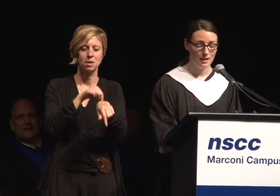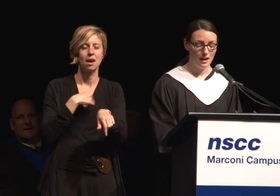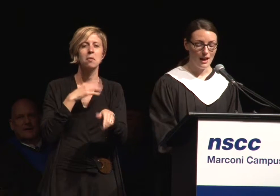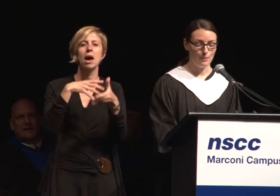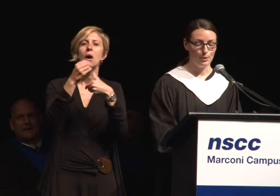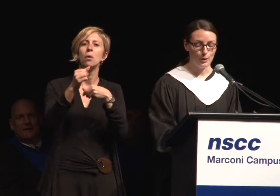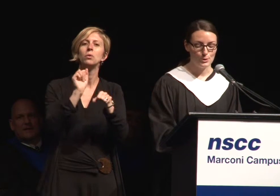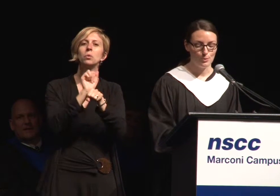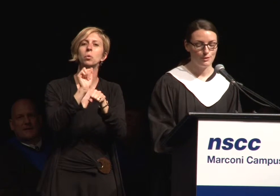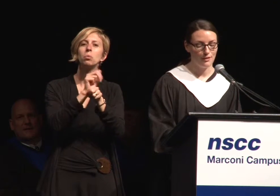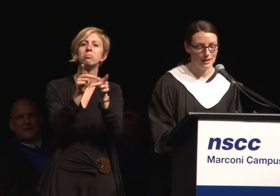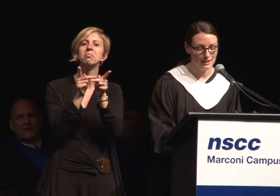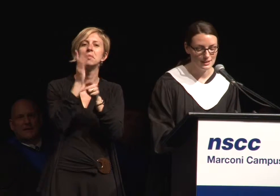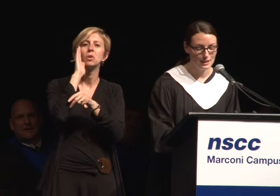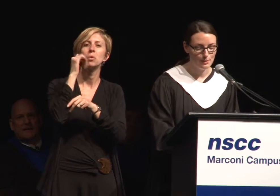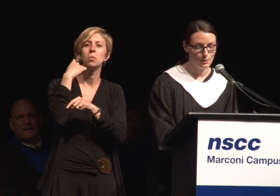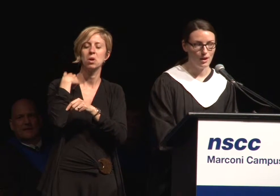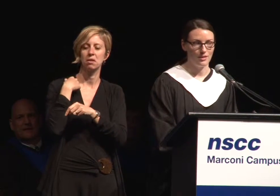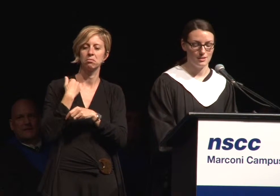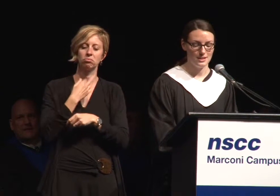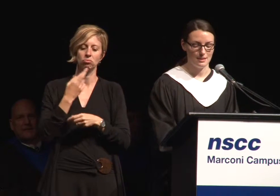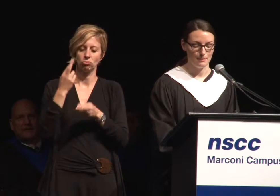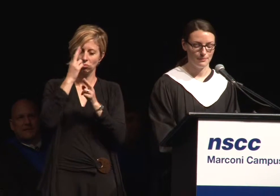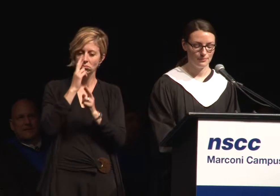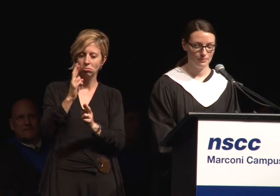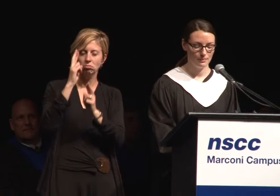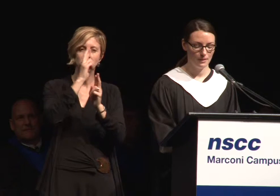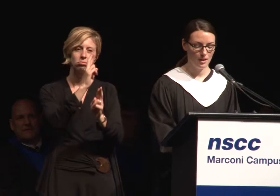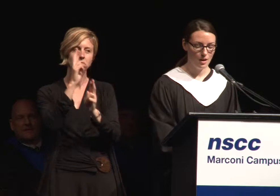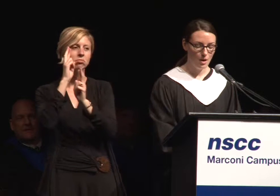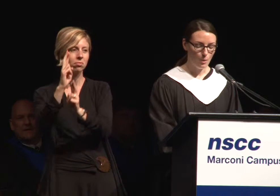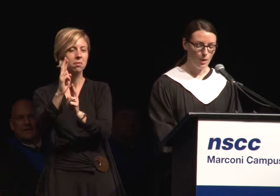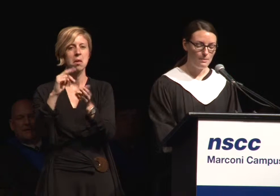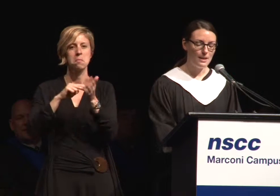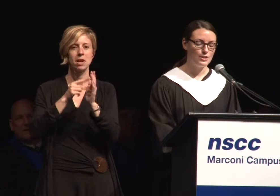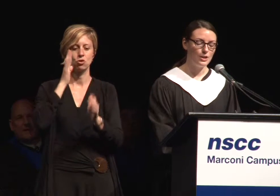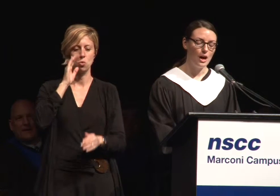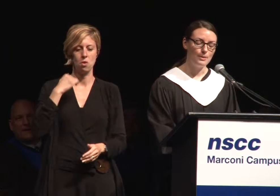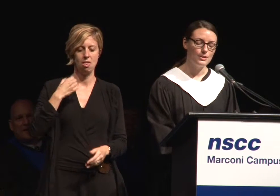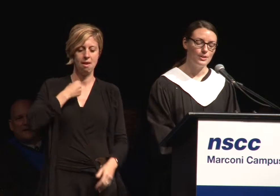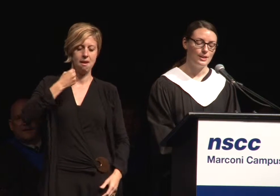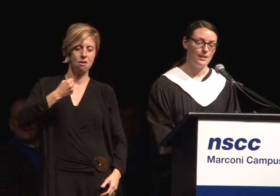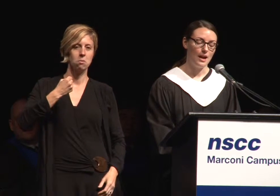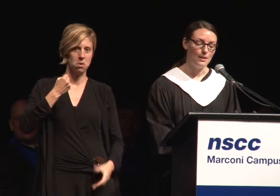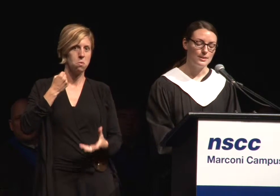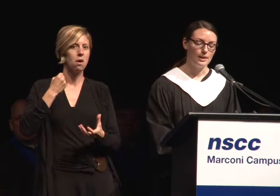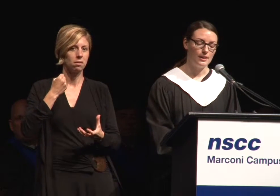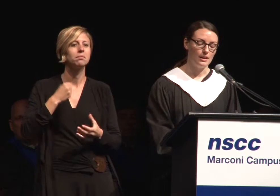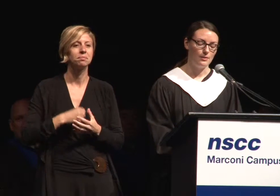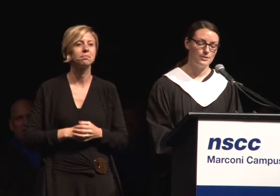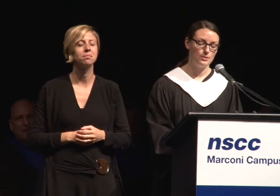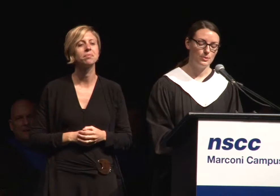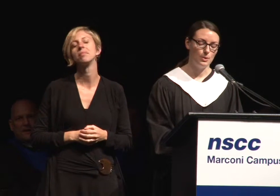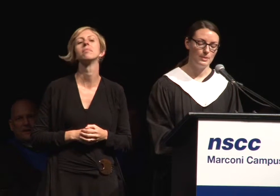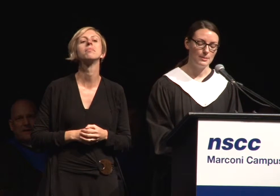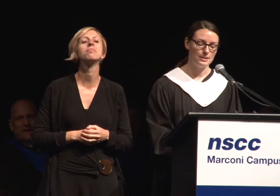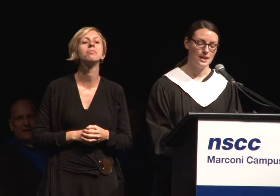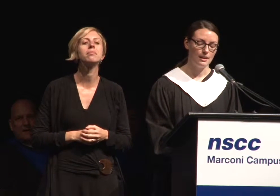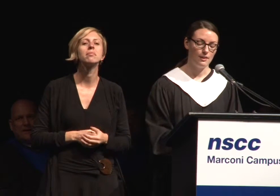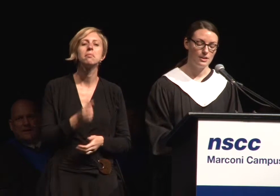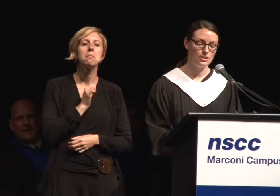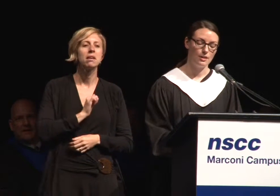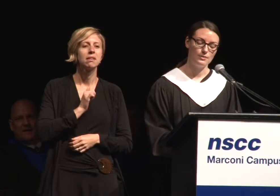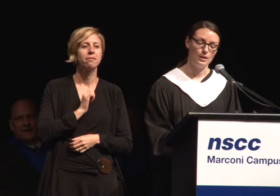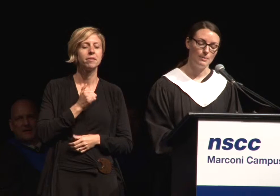workplace, and employers will be fighting to keep you on their team. One major opportunity that I was lucky enough to be able to